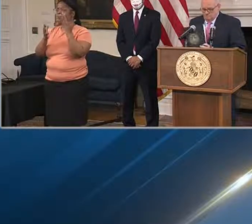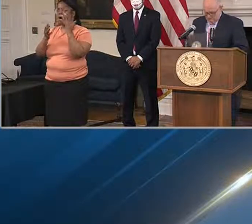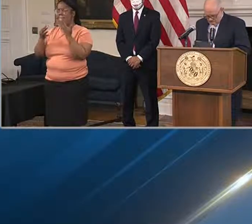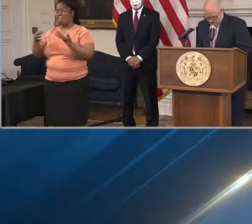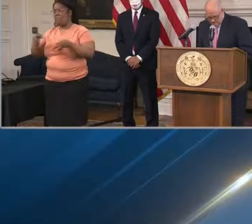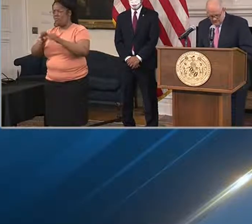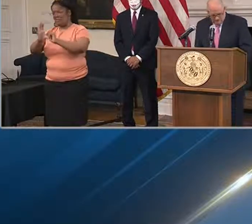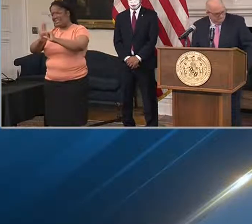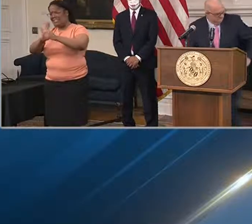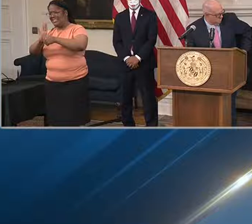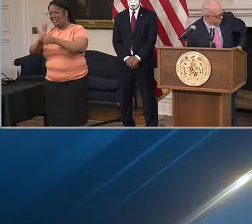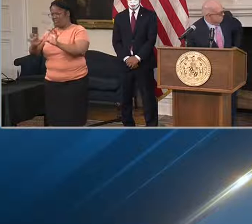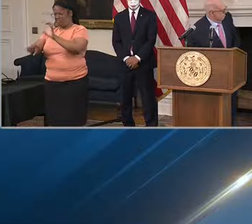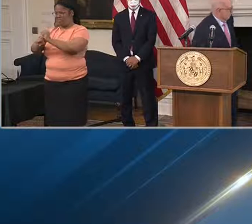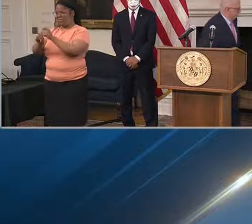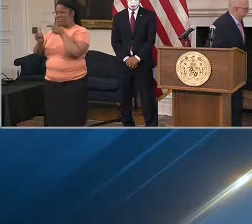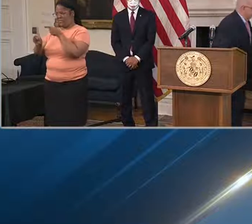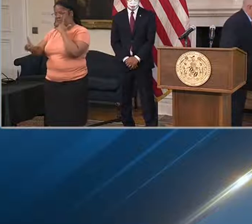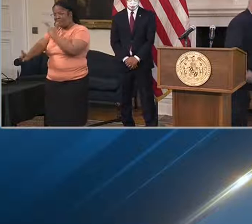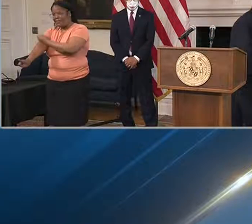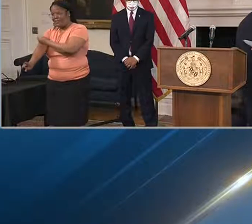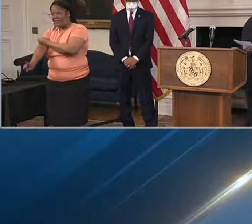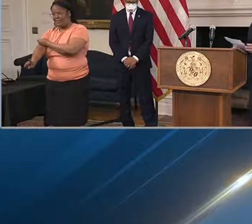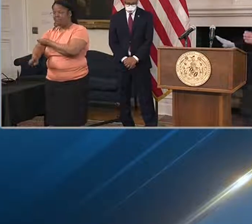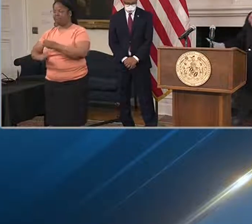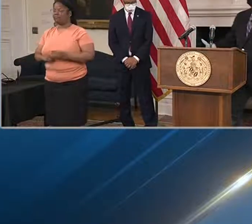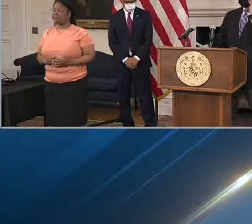get vaccinated. Doctor?